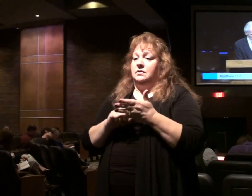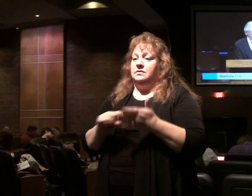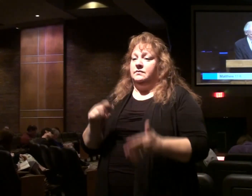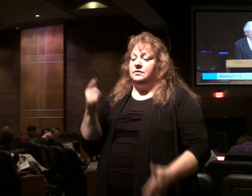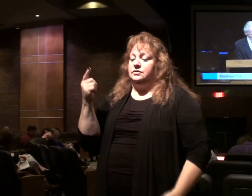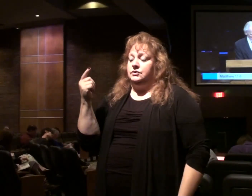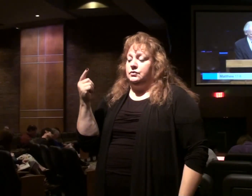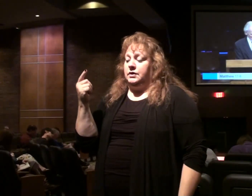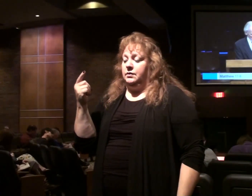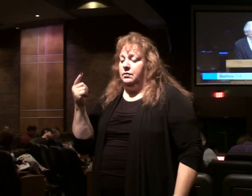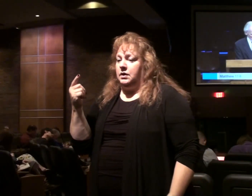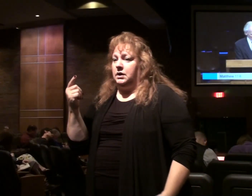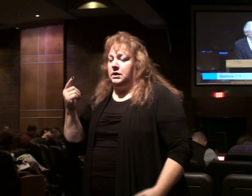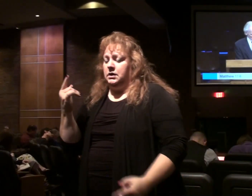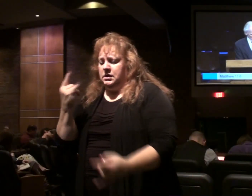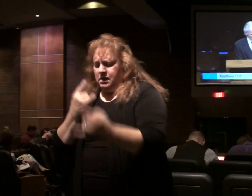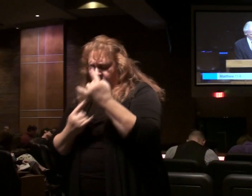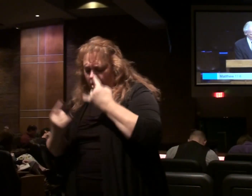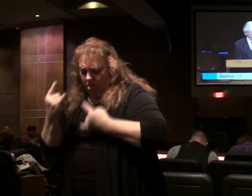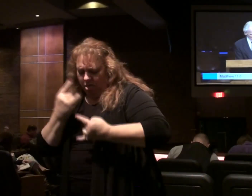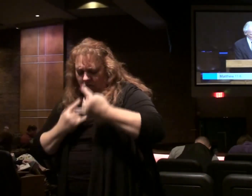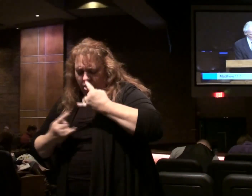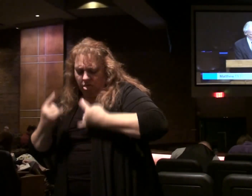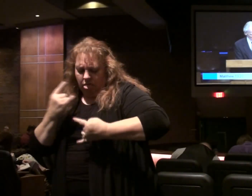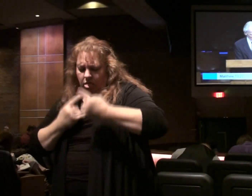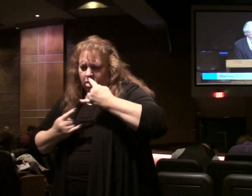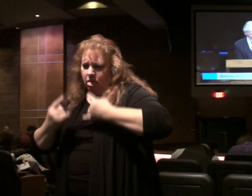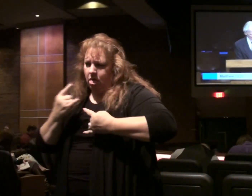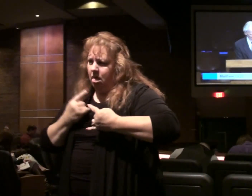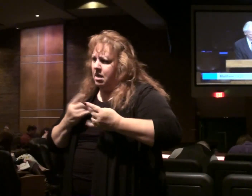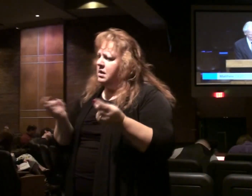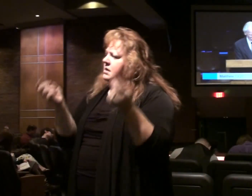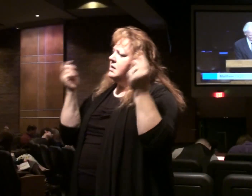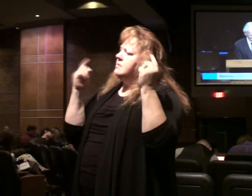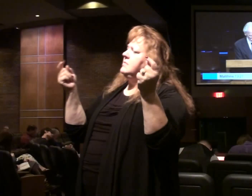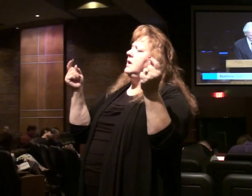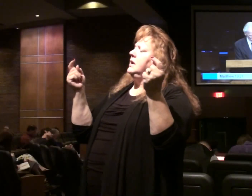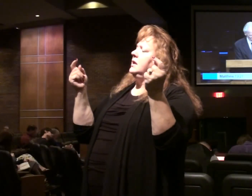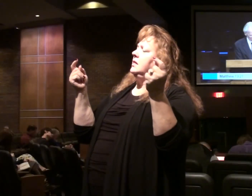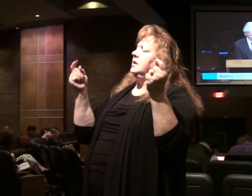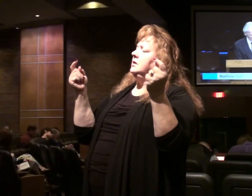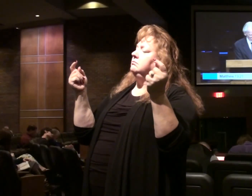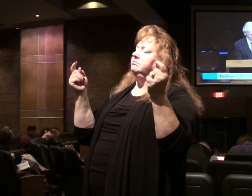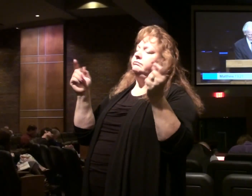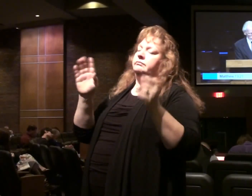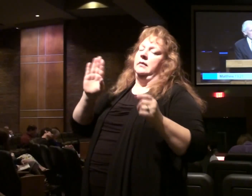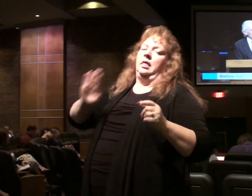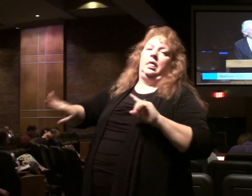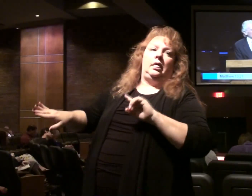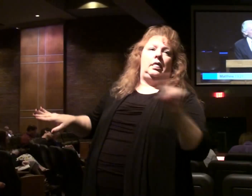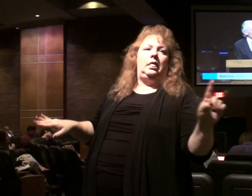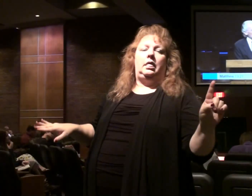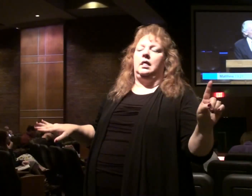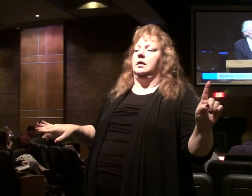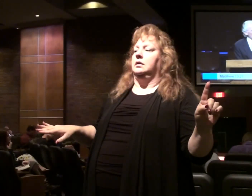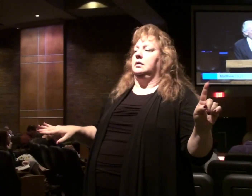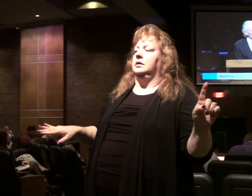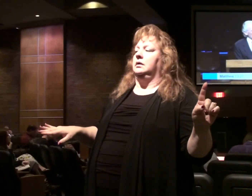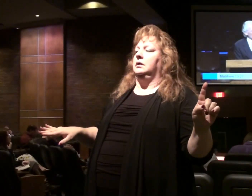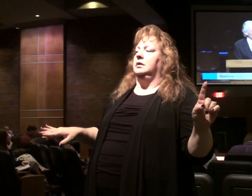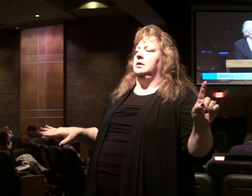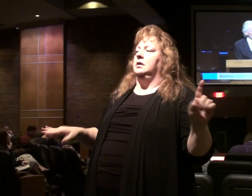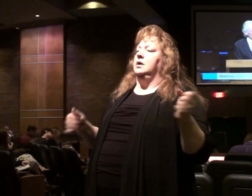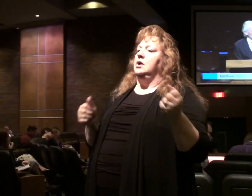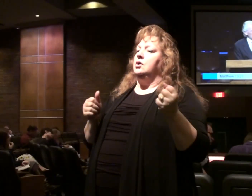21. When persecution arises, right at the end of verse 21, immediately he falls away. You know, we have the same verb, cause